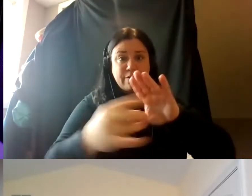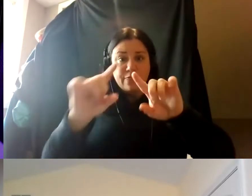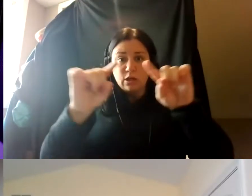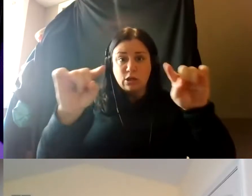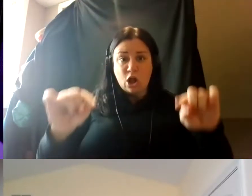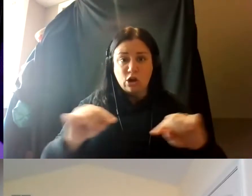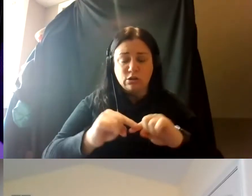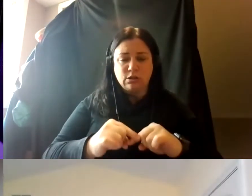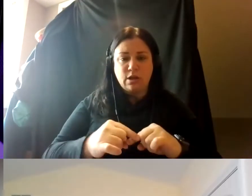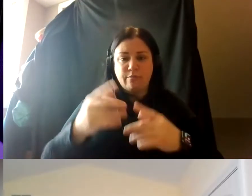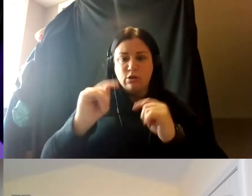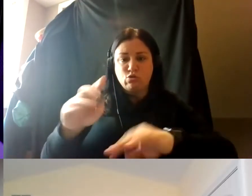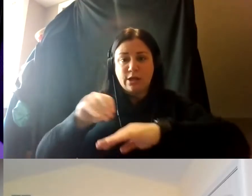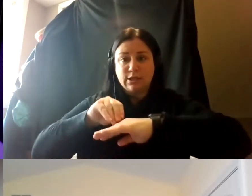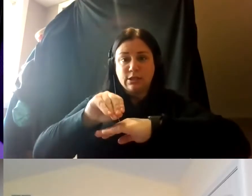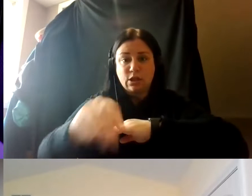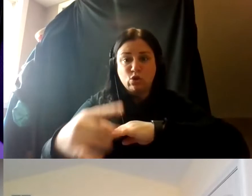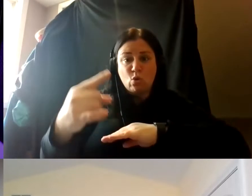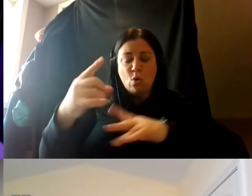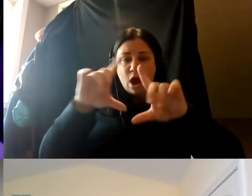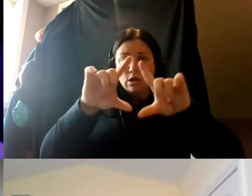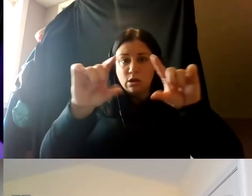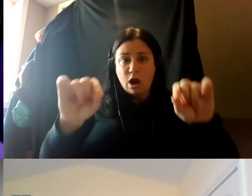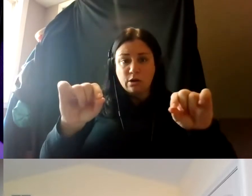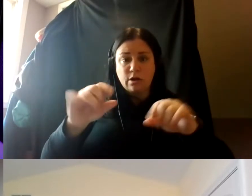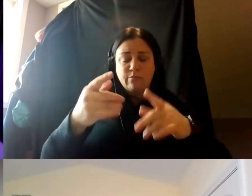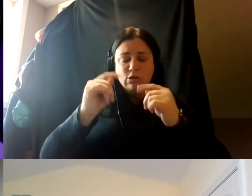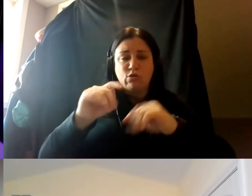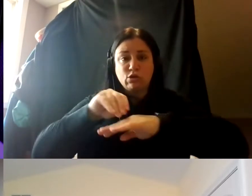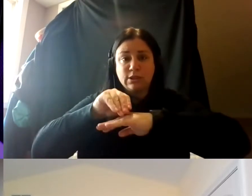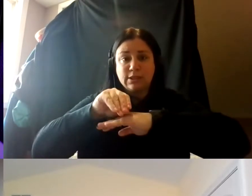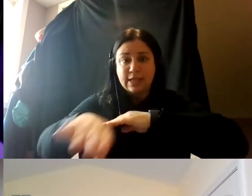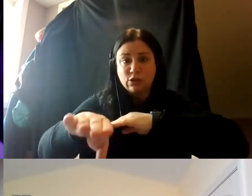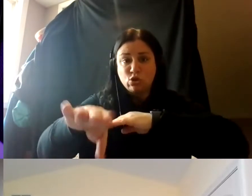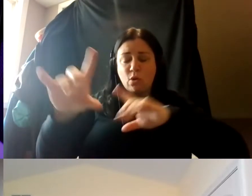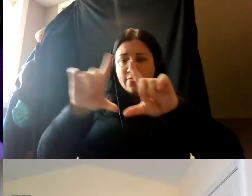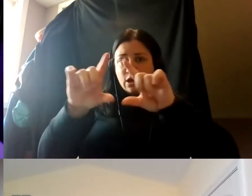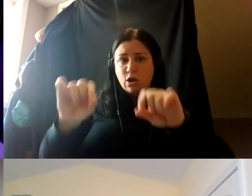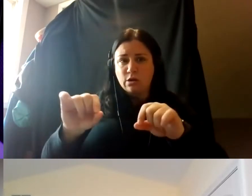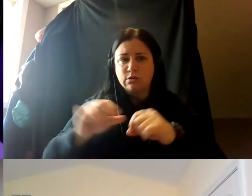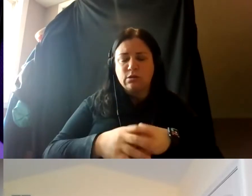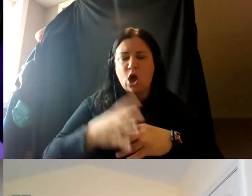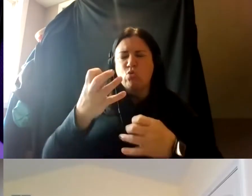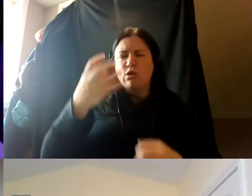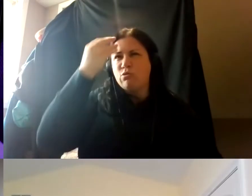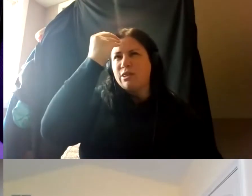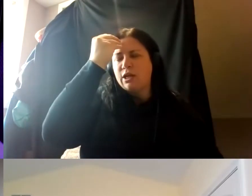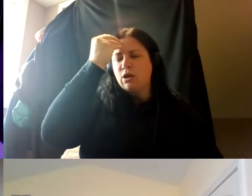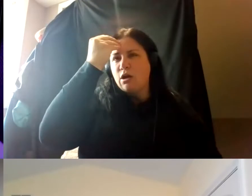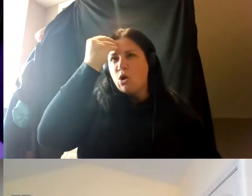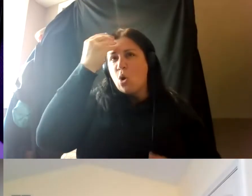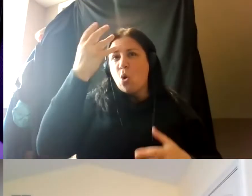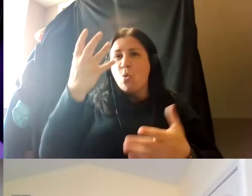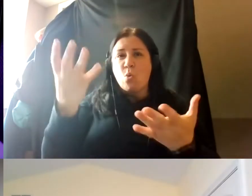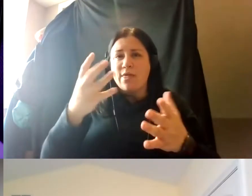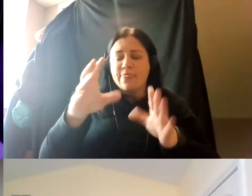send you one of these cards. Okay, I'm going to try to send you one of them, and I want you to tell me what you think this card is. I'm going to go